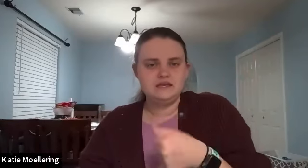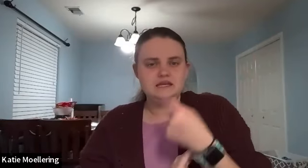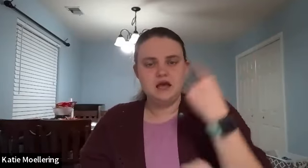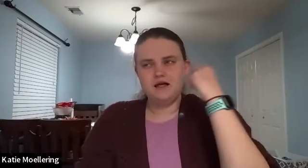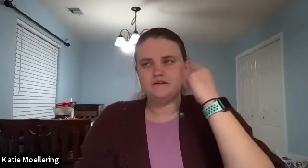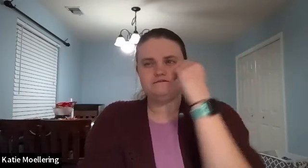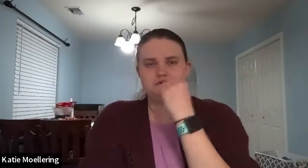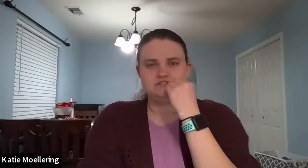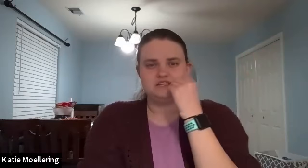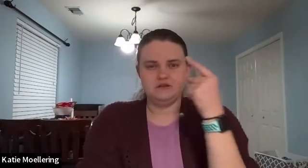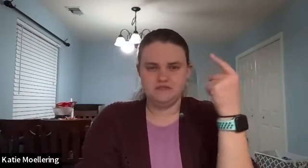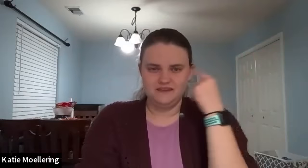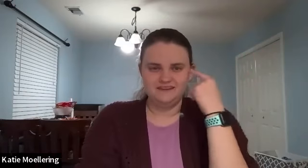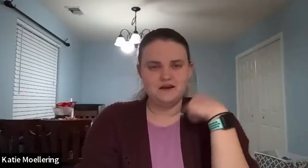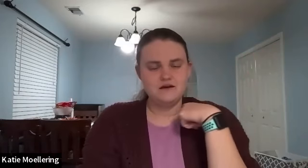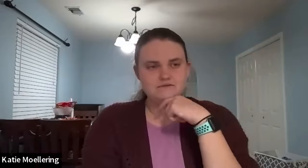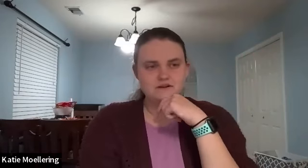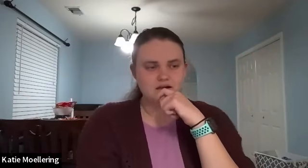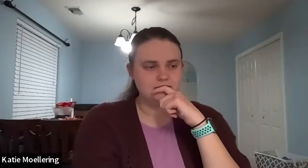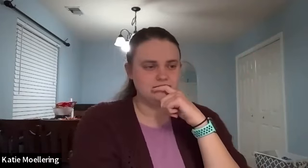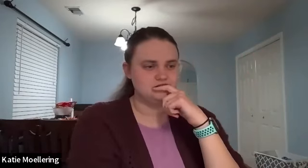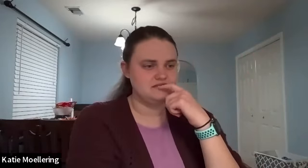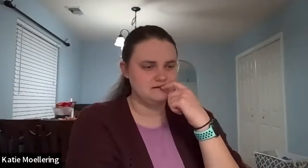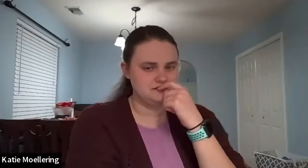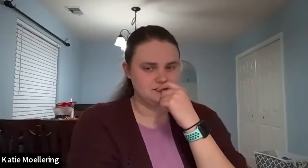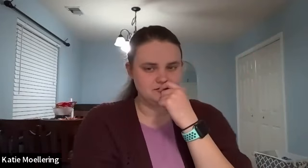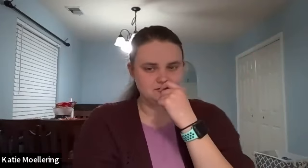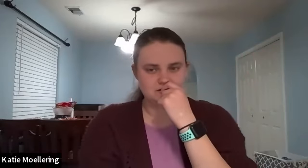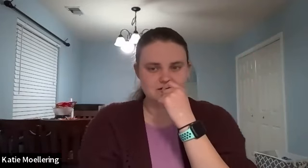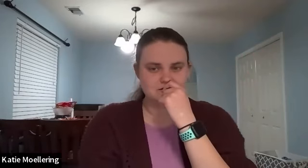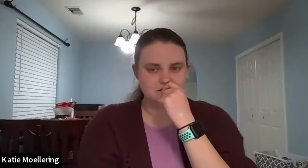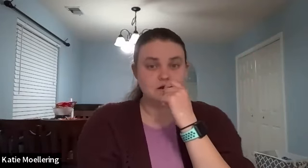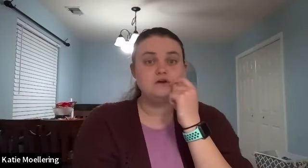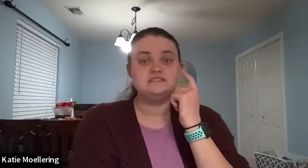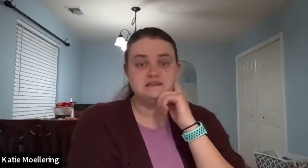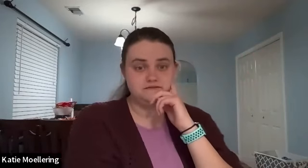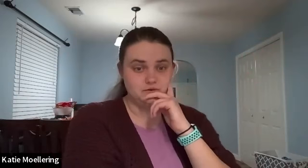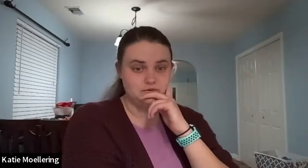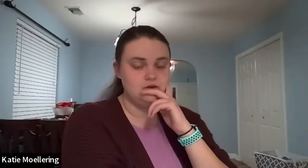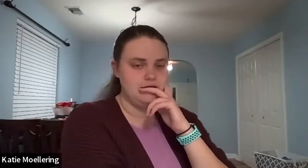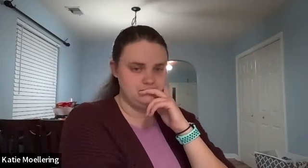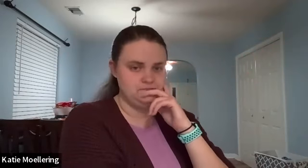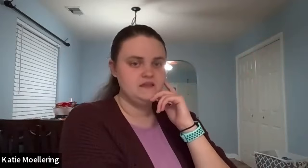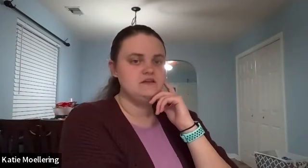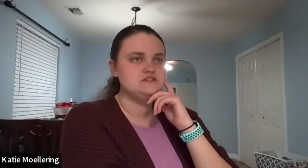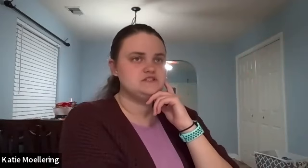Any other foods that you can think of? I'm trying to think of some as well. Oh, seafood. Okay.